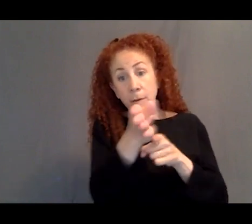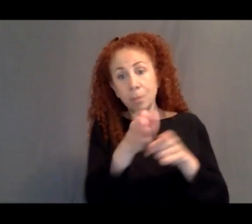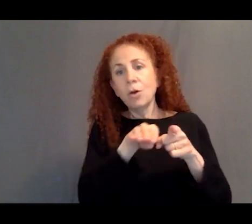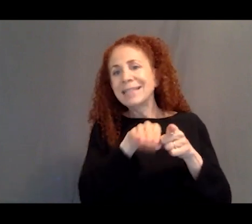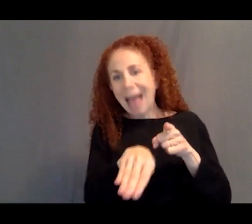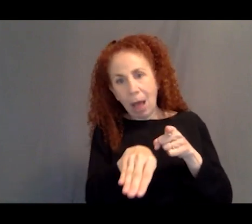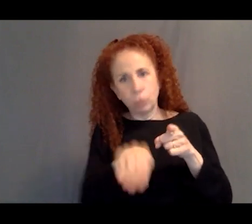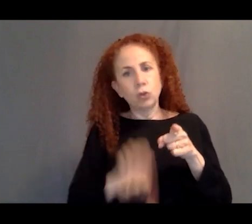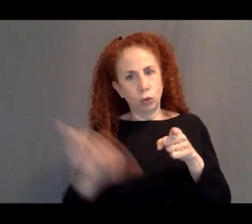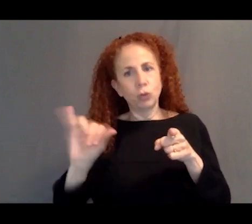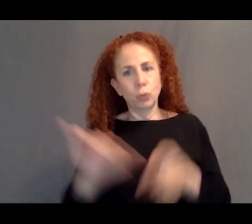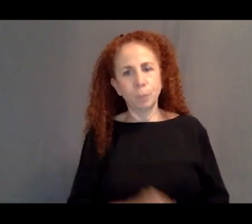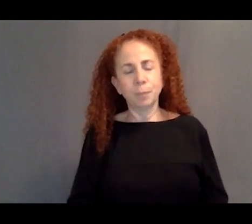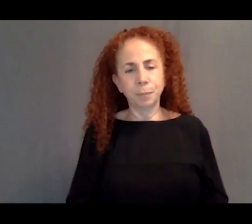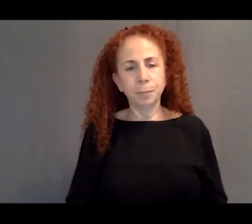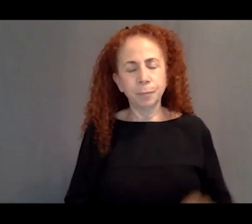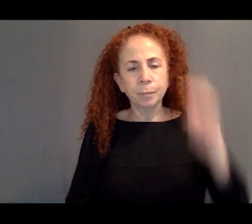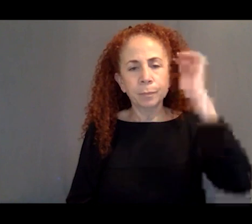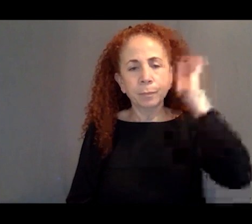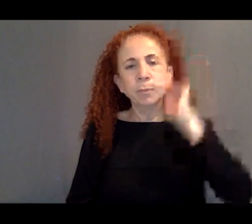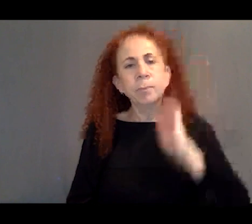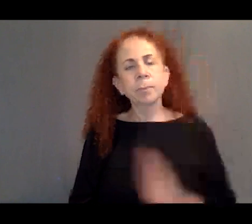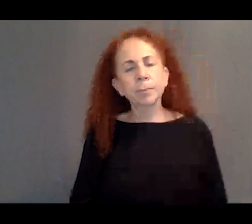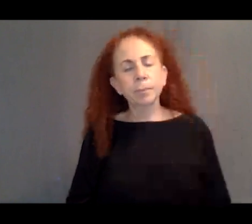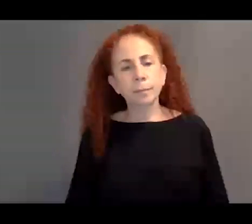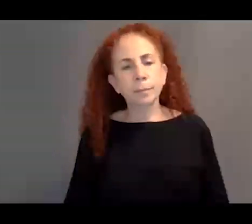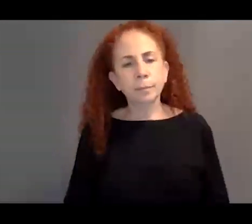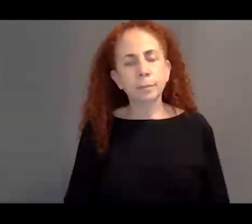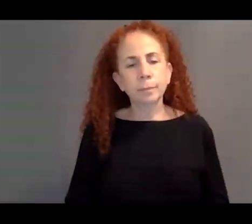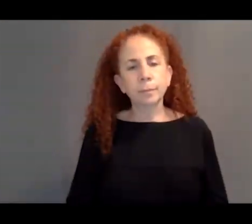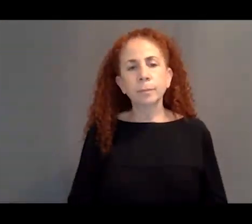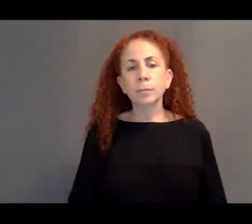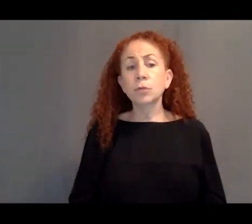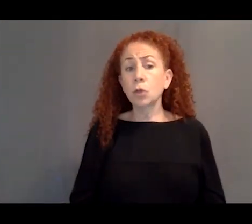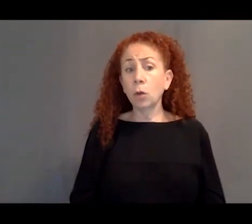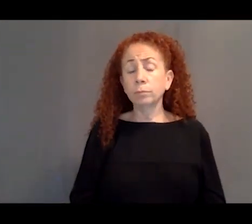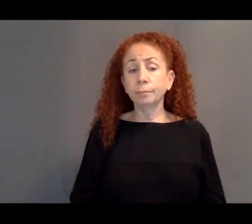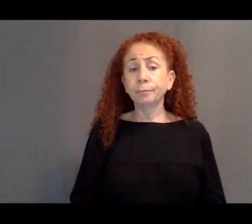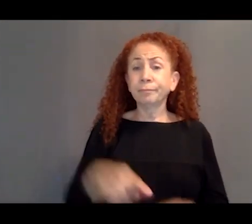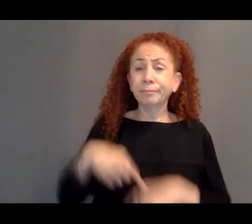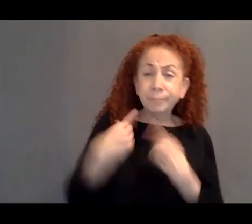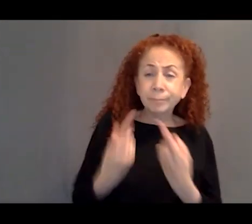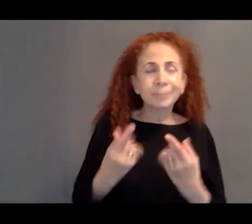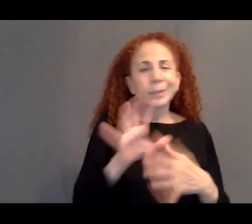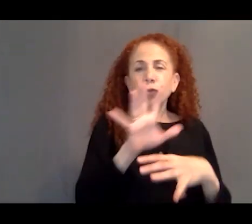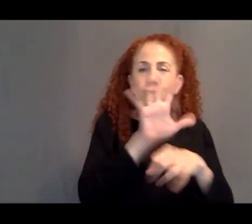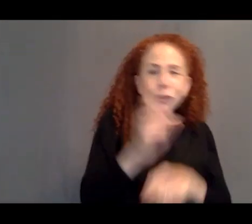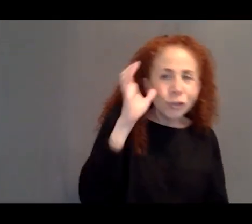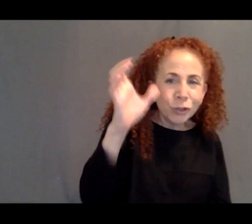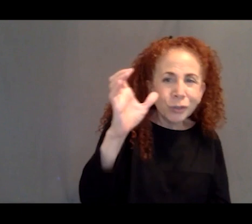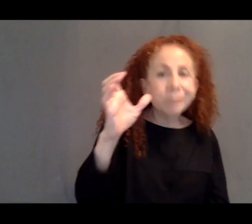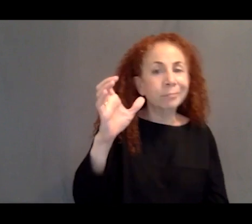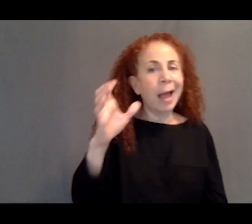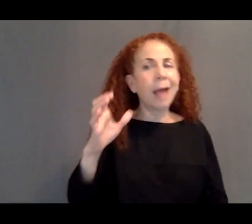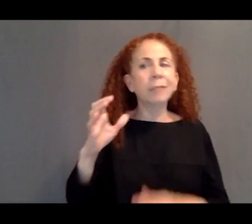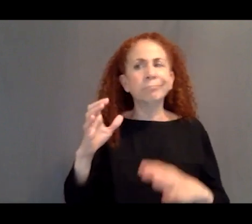assimilation. So these traditional and highly contested notions of how